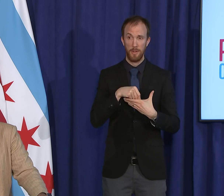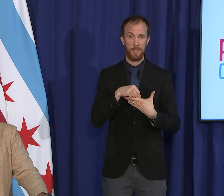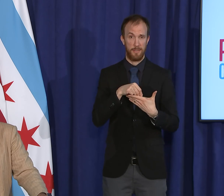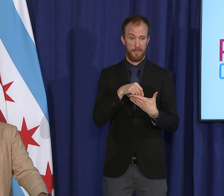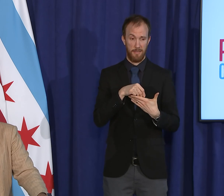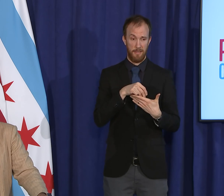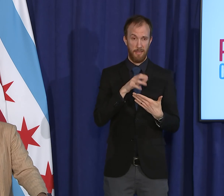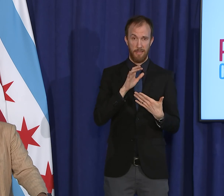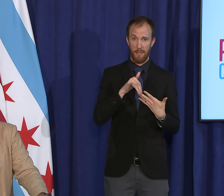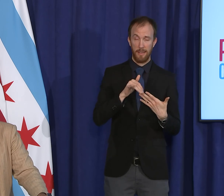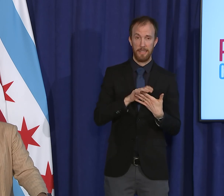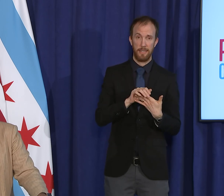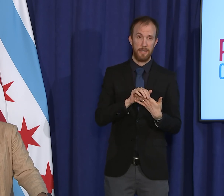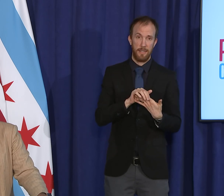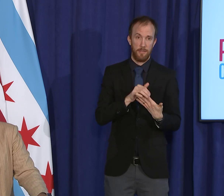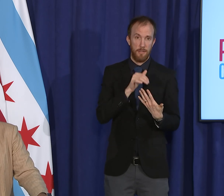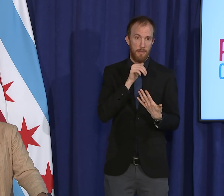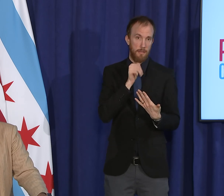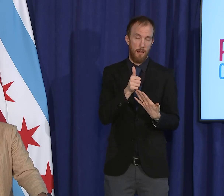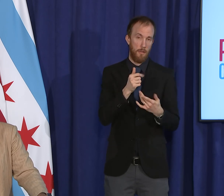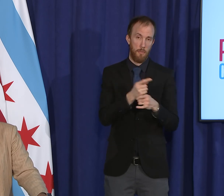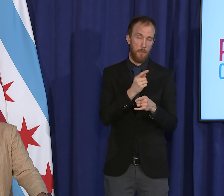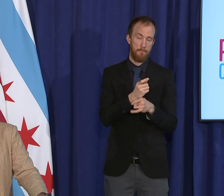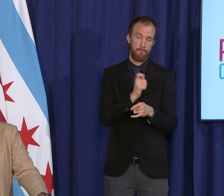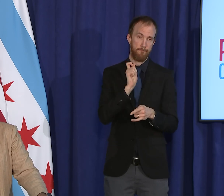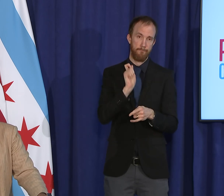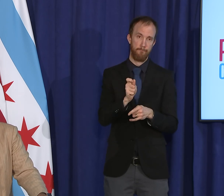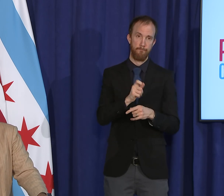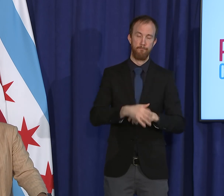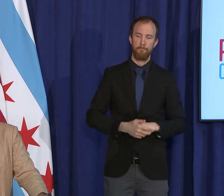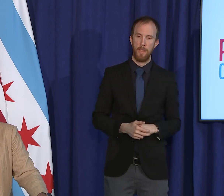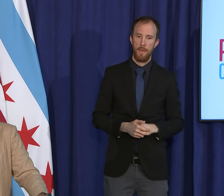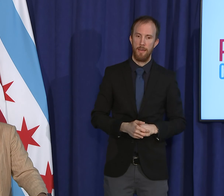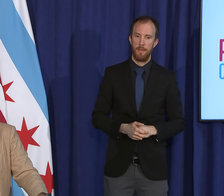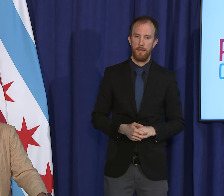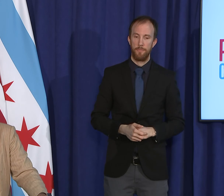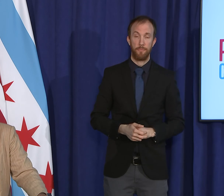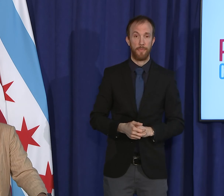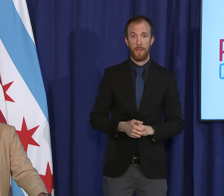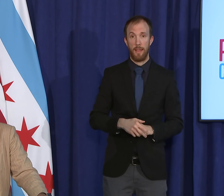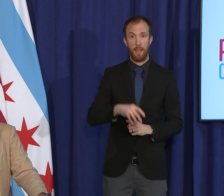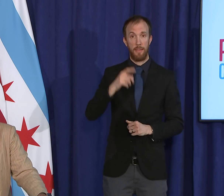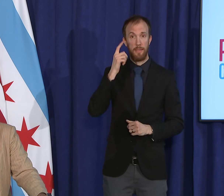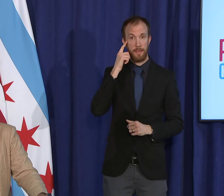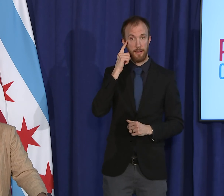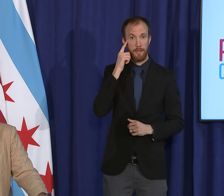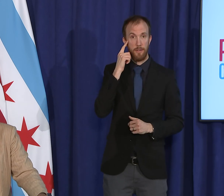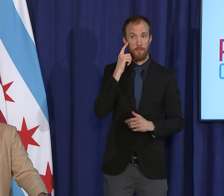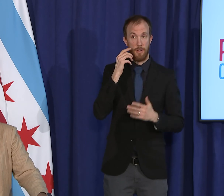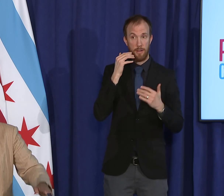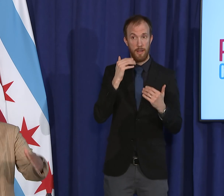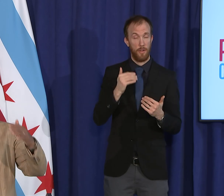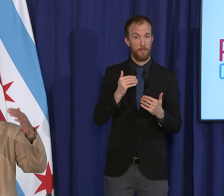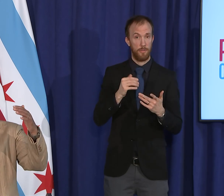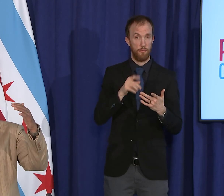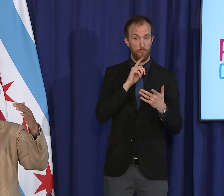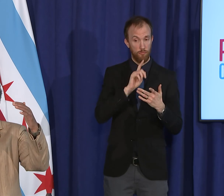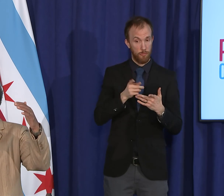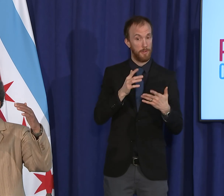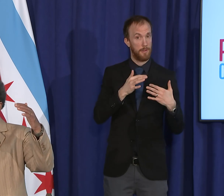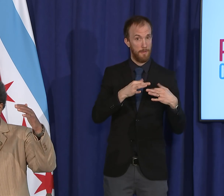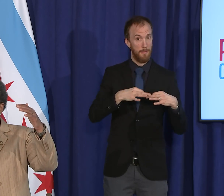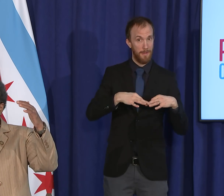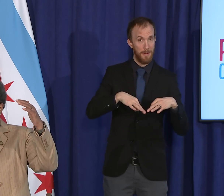the workplace. It just shouldn't happen. And this is, I think, a powerful lesson on a